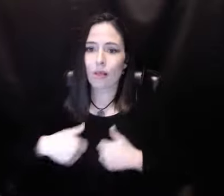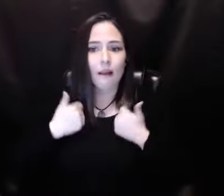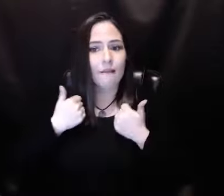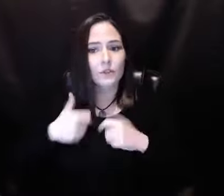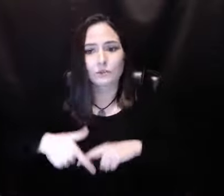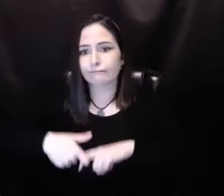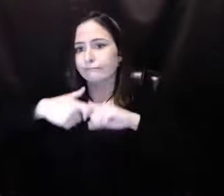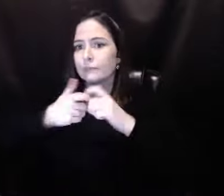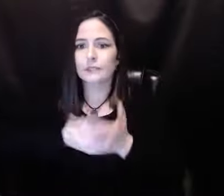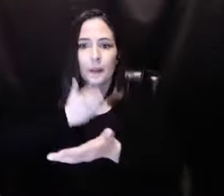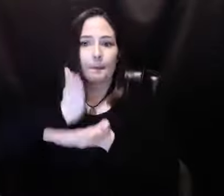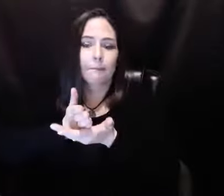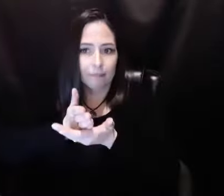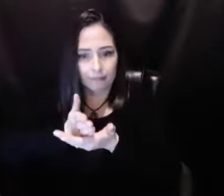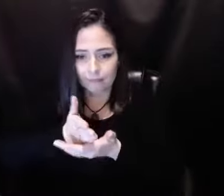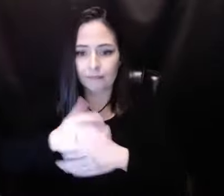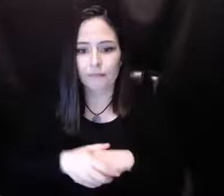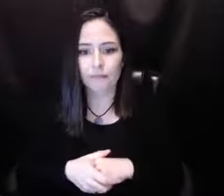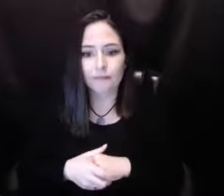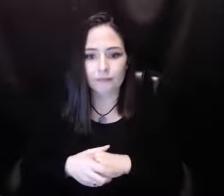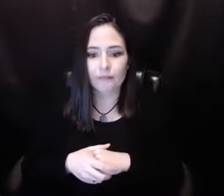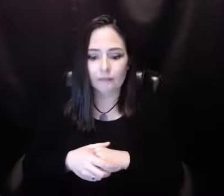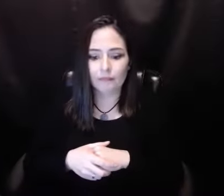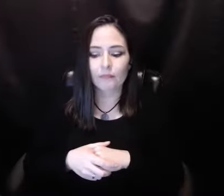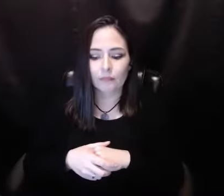here. My whole life just came to.